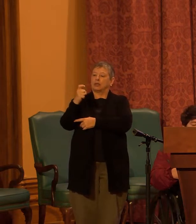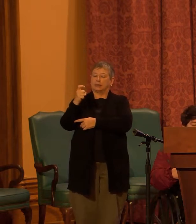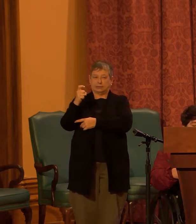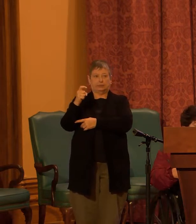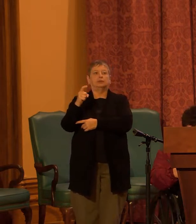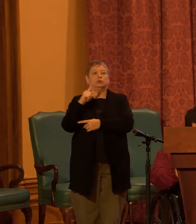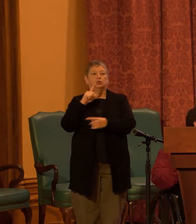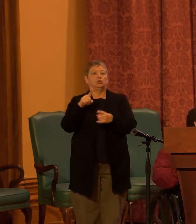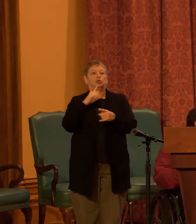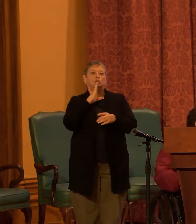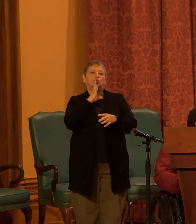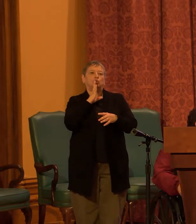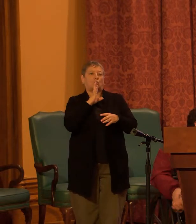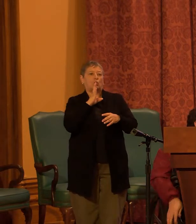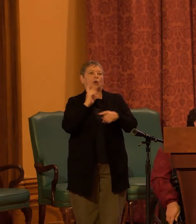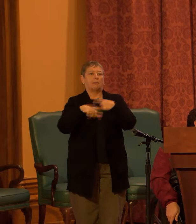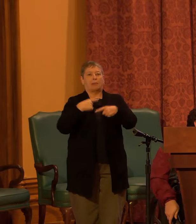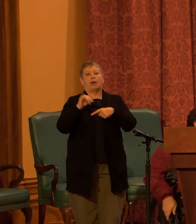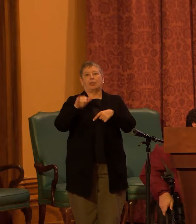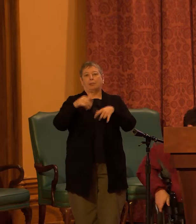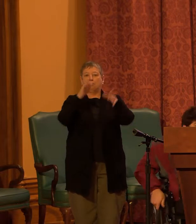about the award recipient.